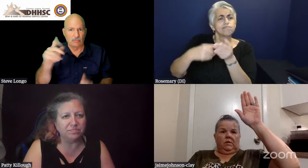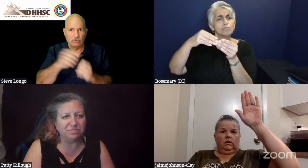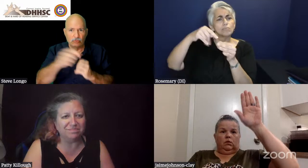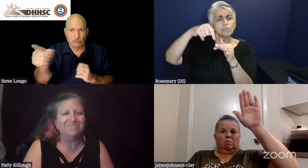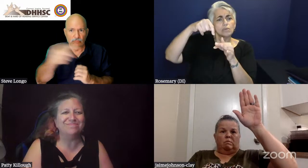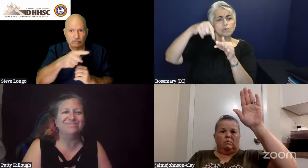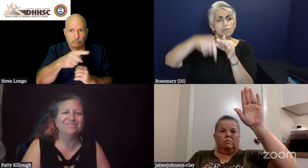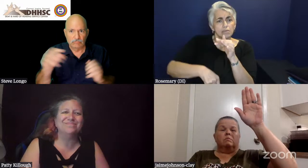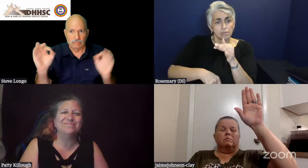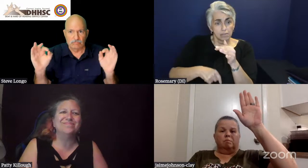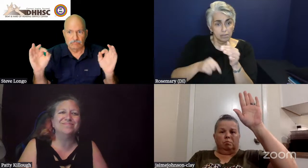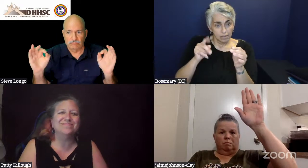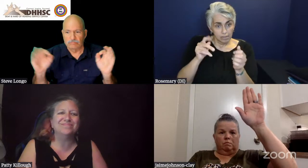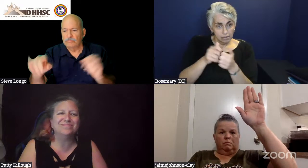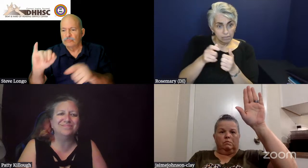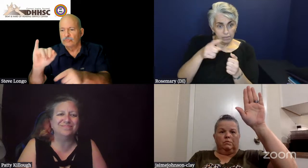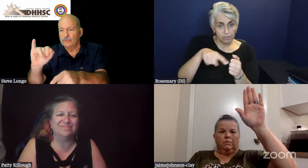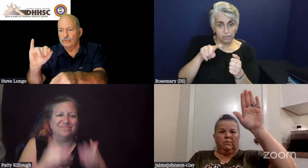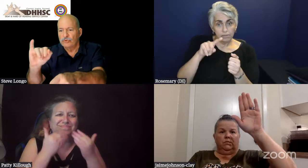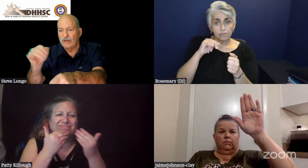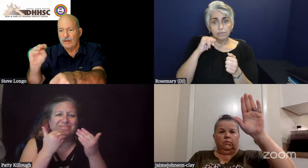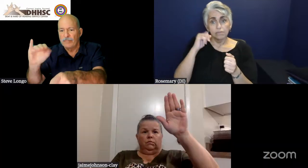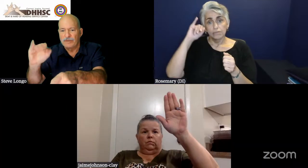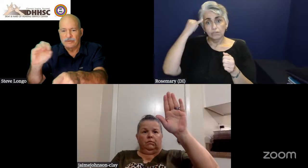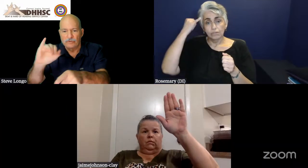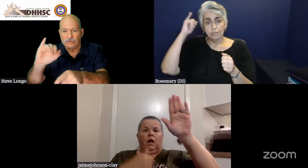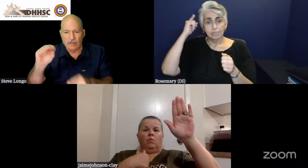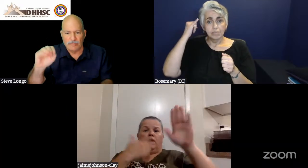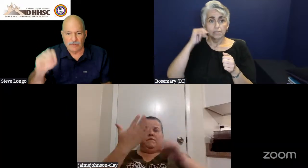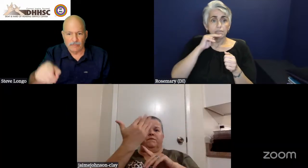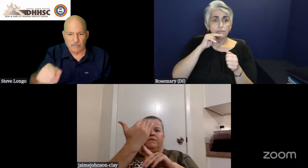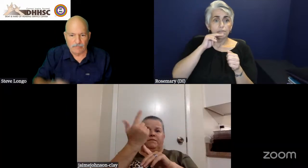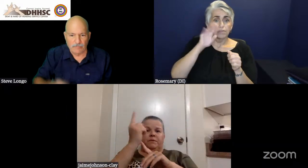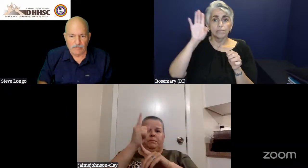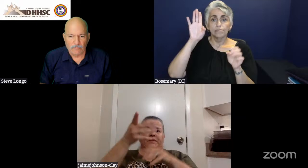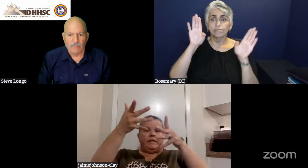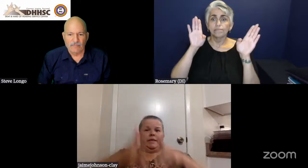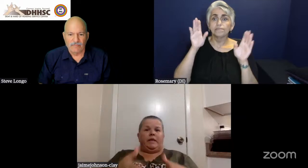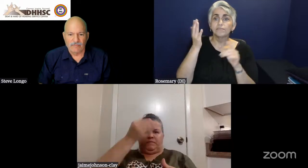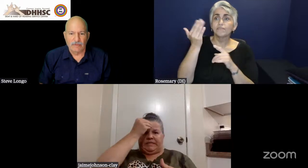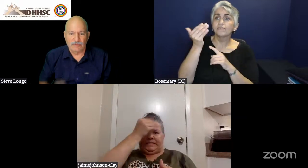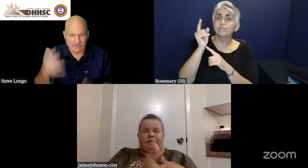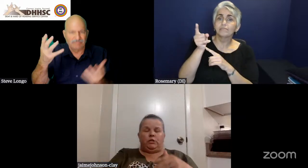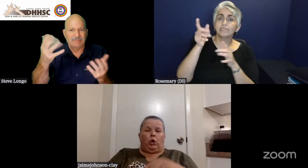And then later we can discuss in more depth. Is that okay with you?